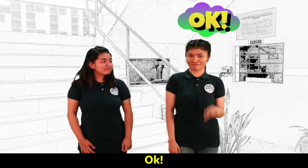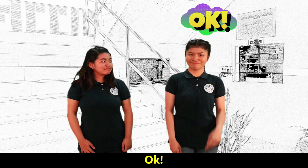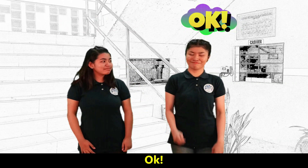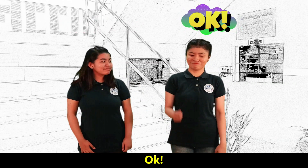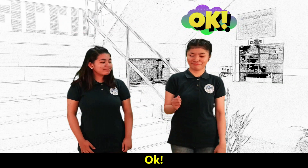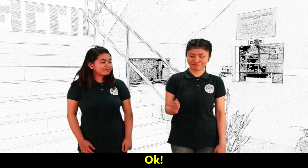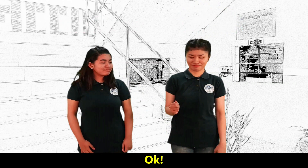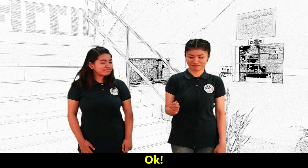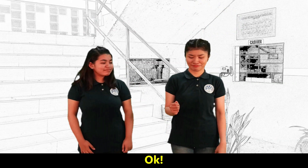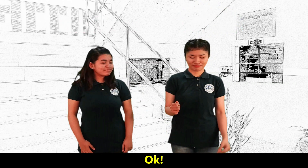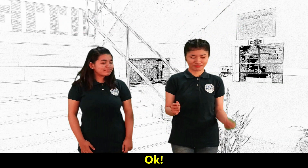Okay.